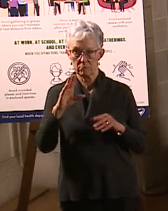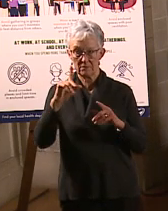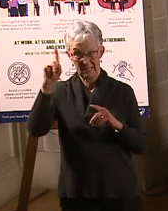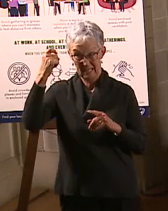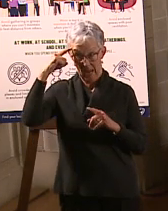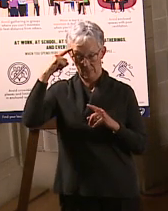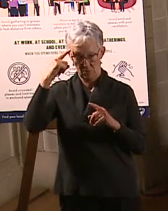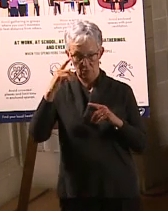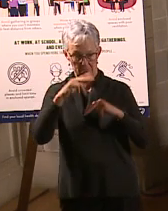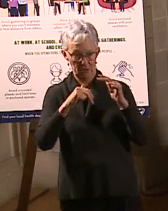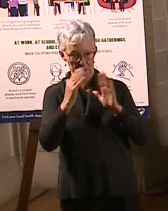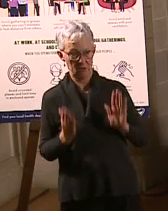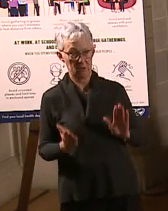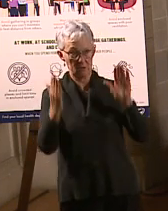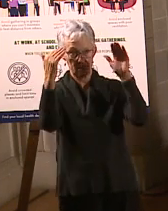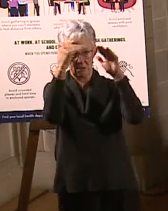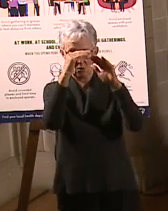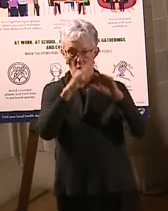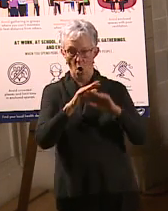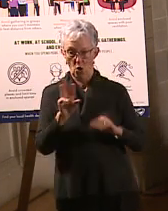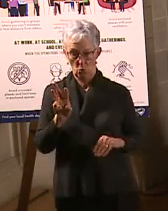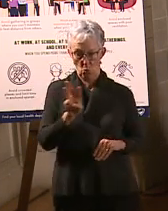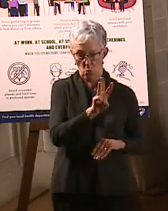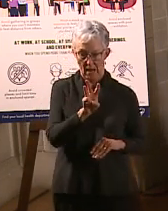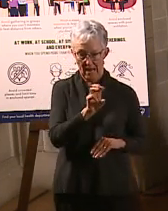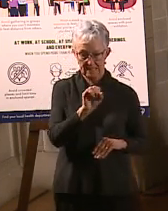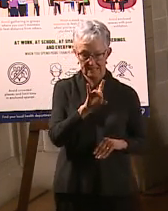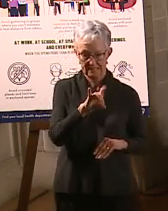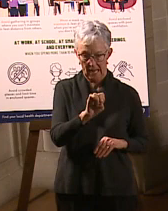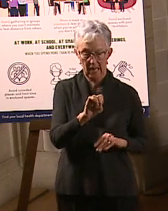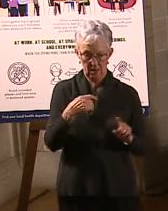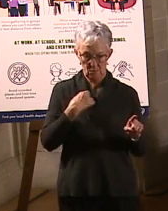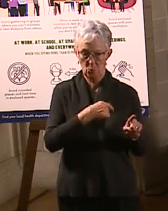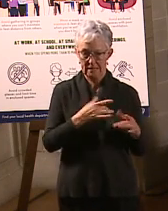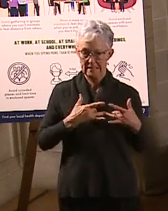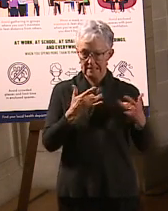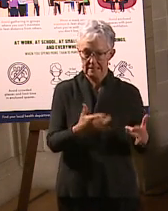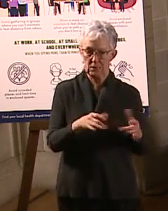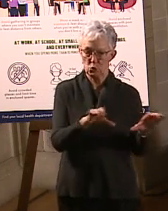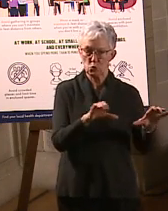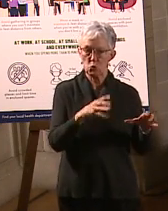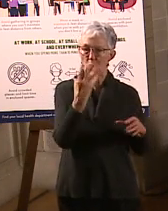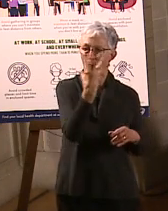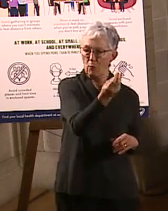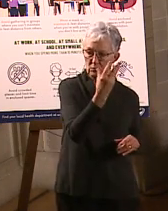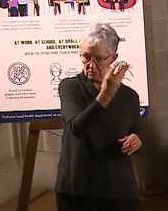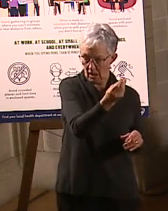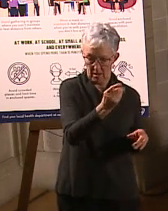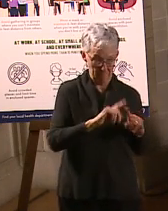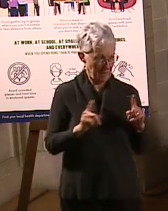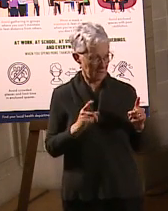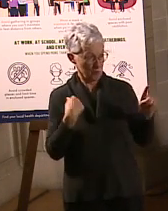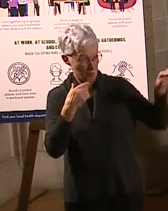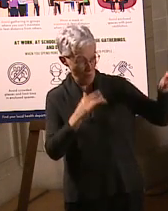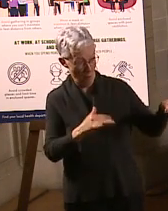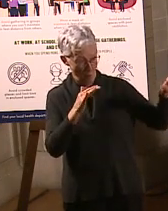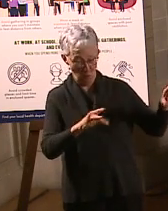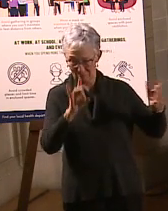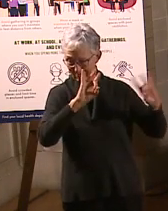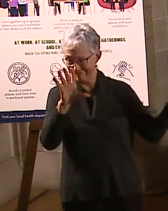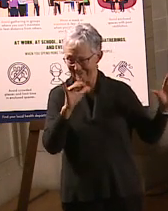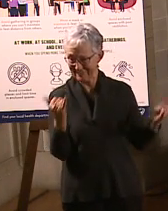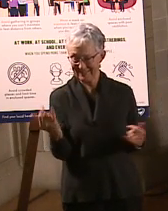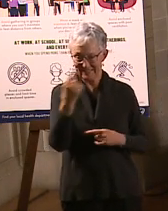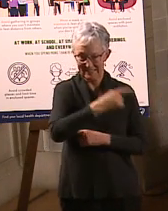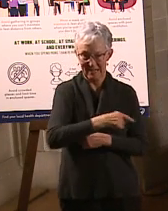due to the pandemic, and actually because of the weather today, we wouldn't have been very good to do it today because of the weather, we're doing this inside here today. It's a little